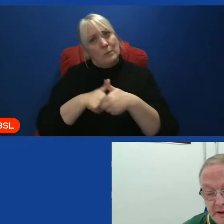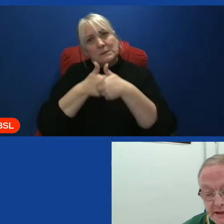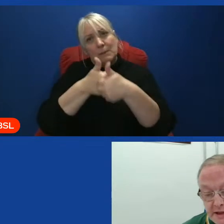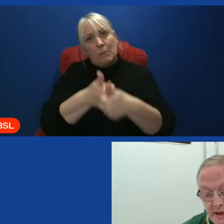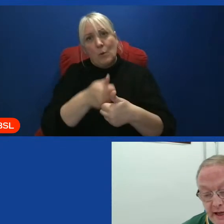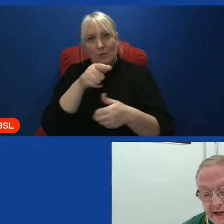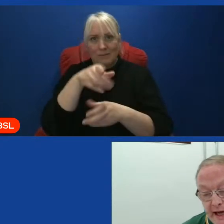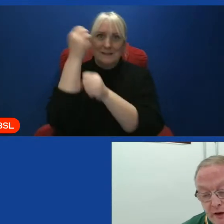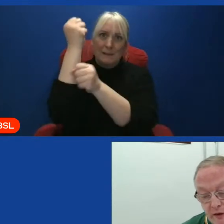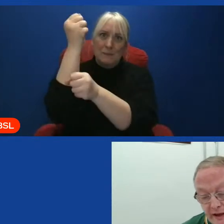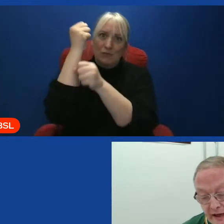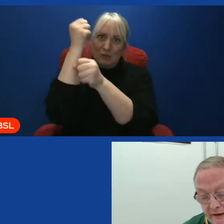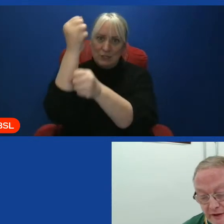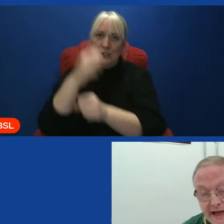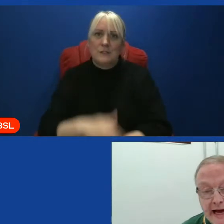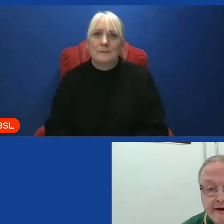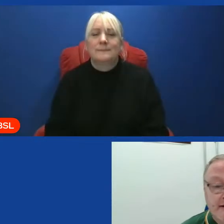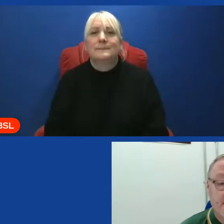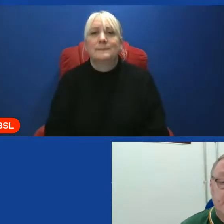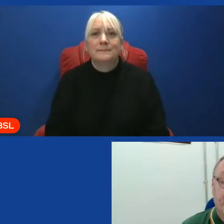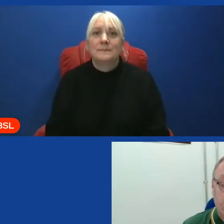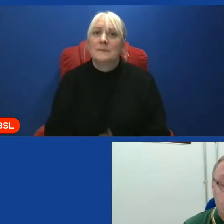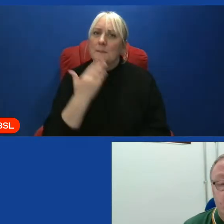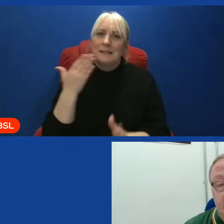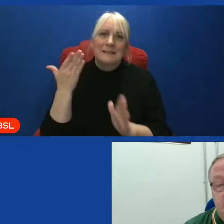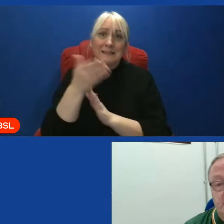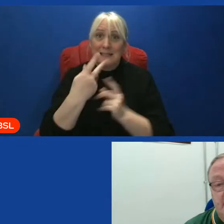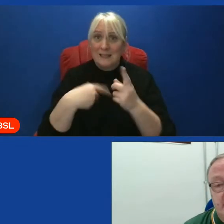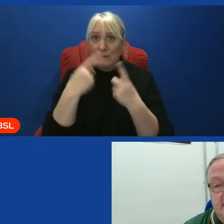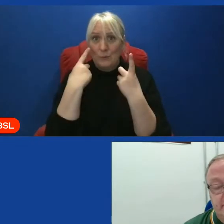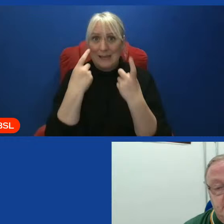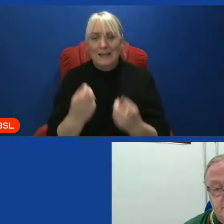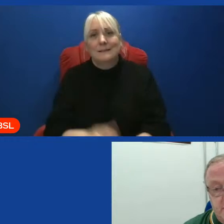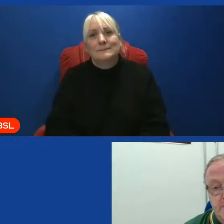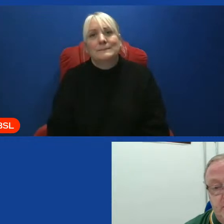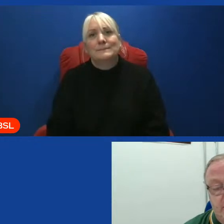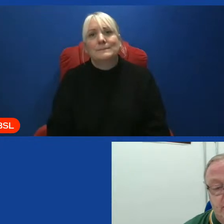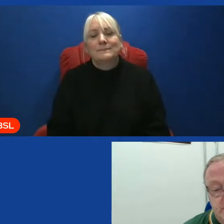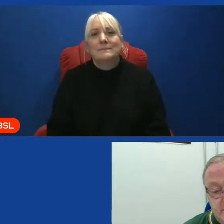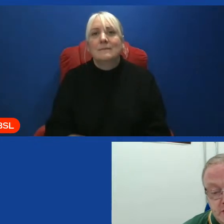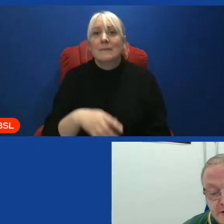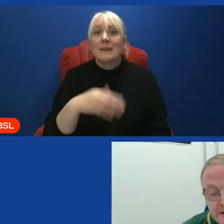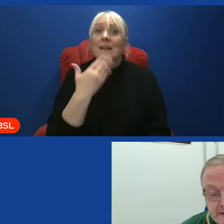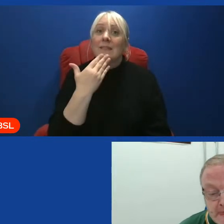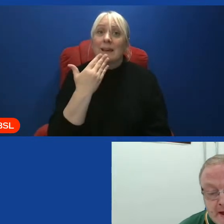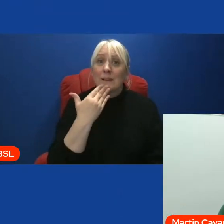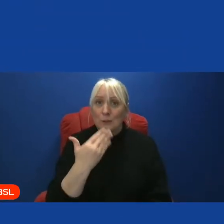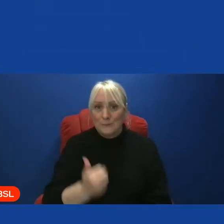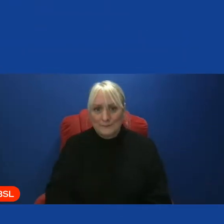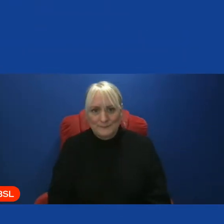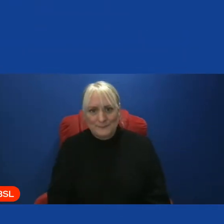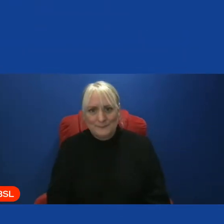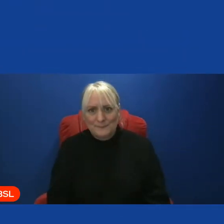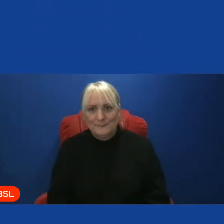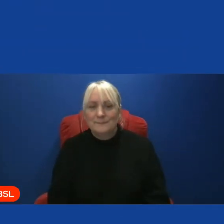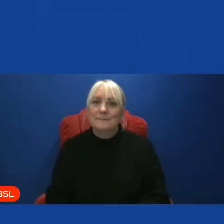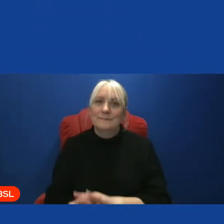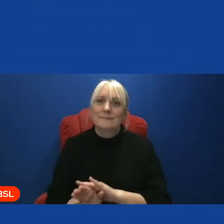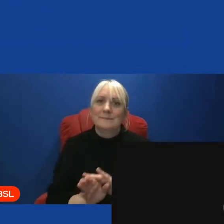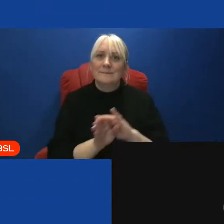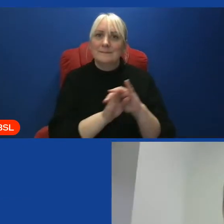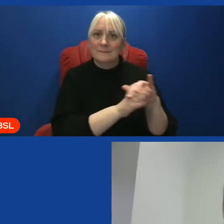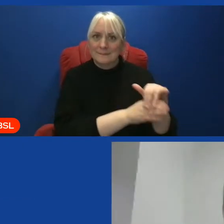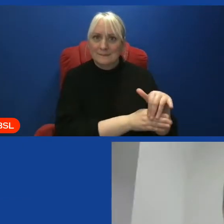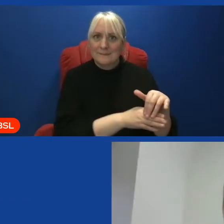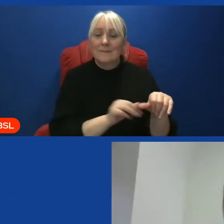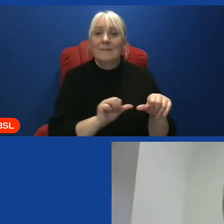demonstration. So please get along there if you can. So thank you very much, Mary, for such an important contribution. Okay, then we are now